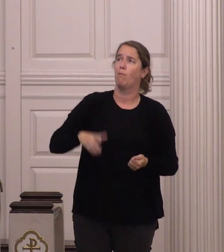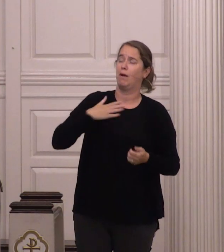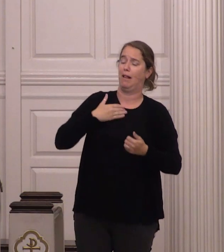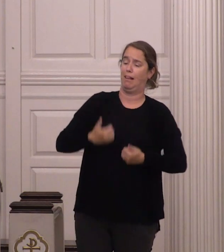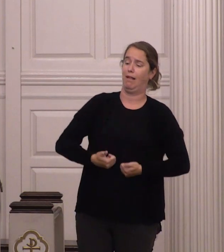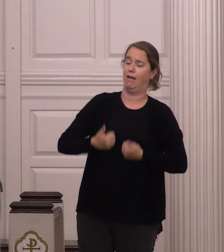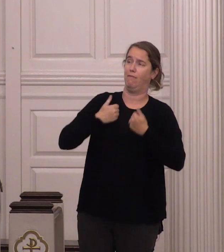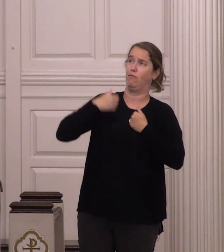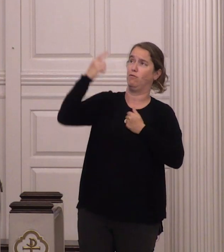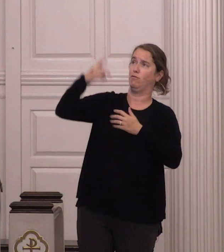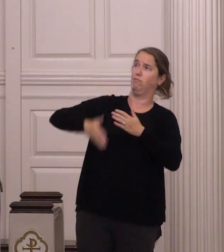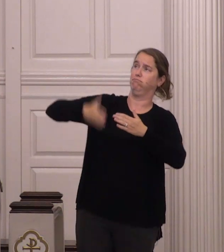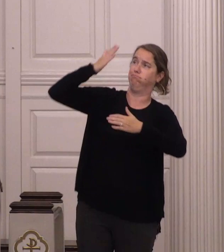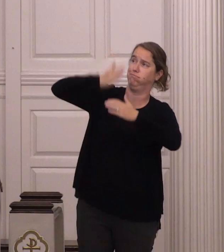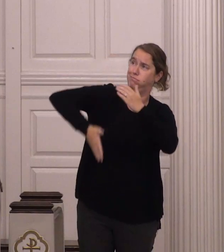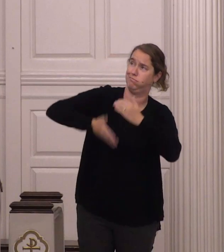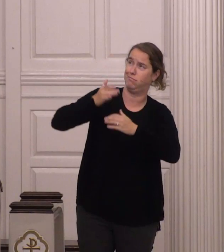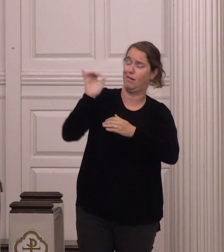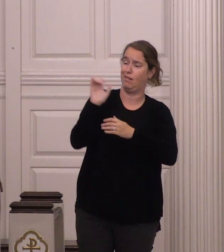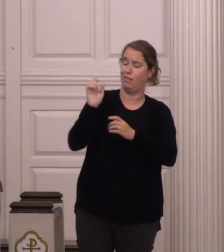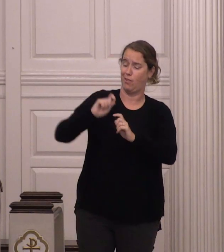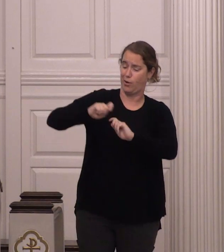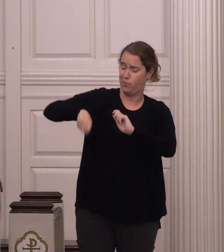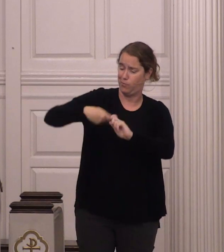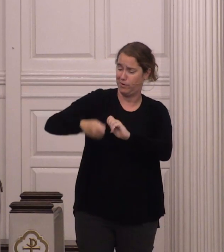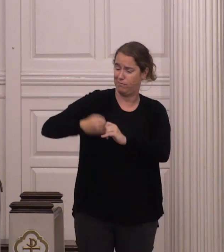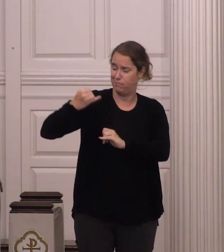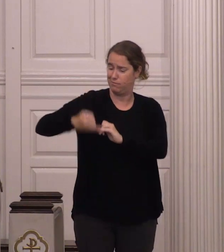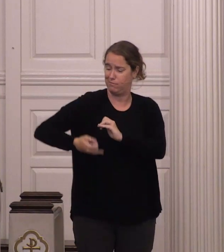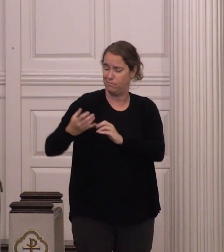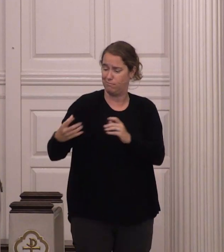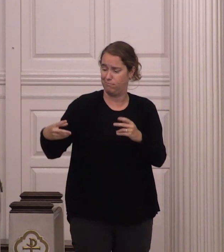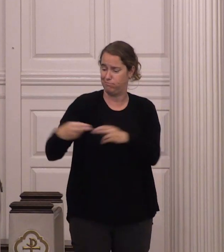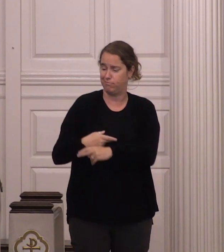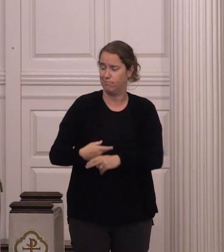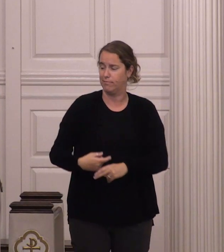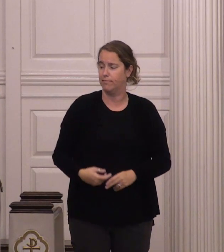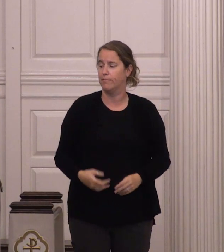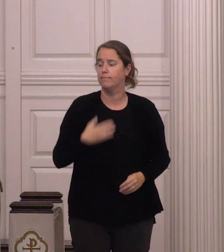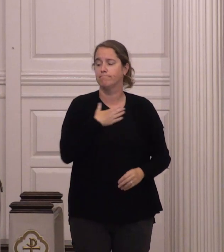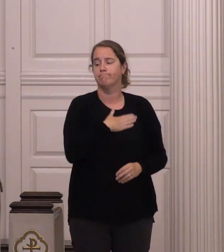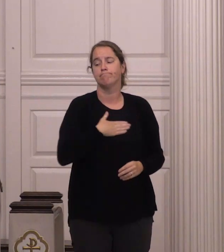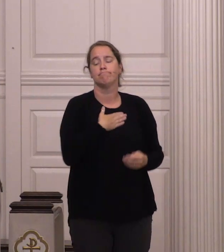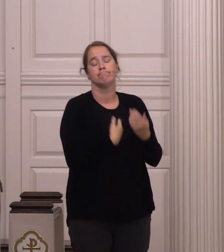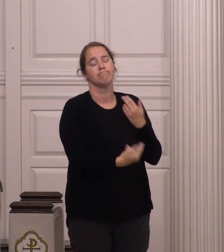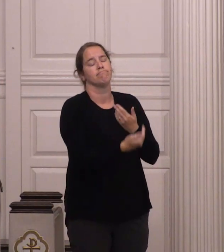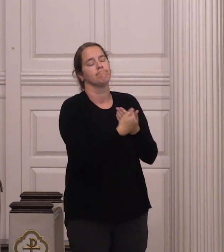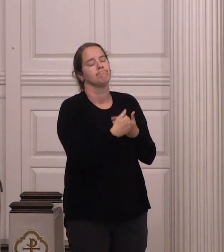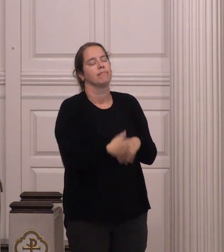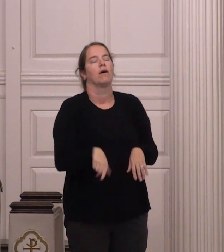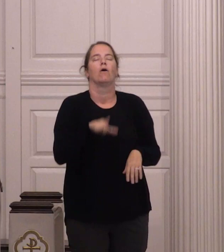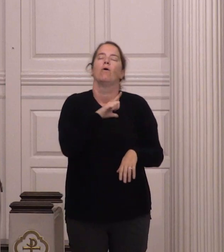weaver who severs the last thread. You saved my life, O Lord, I shall not die.